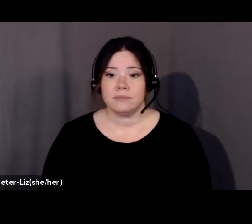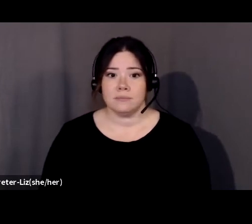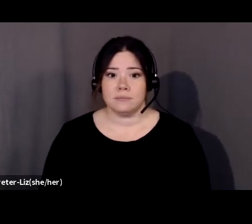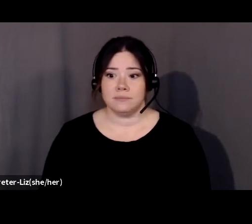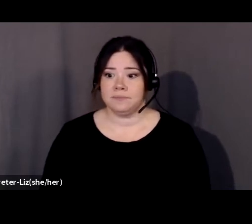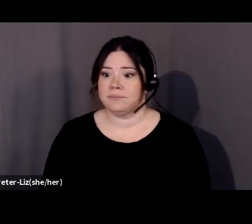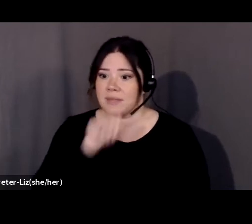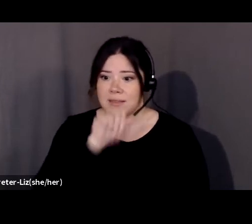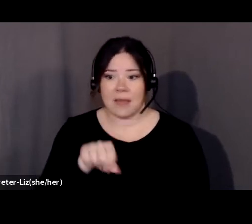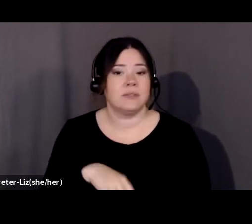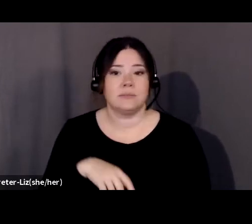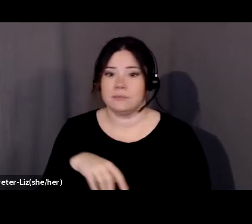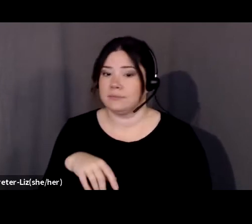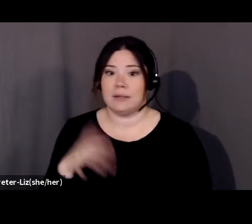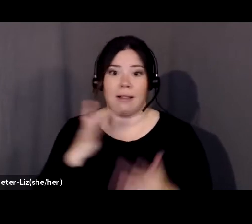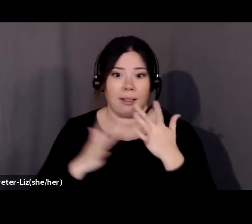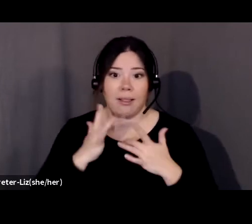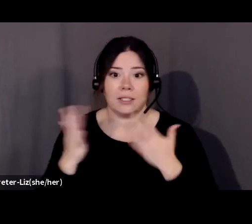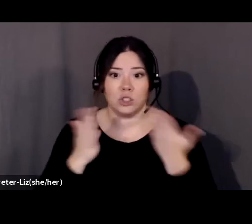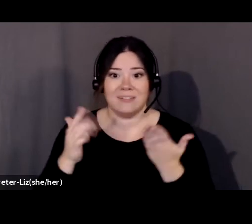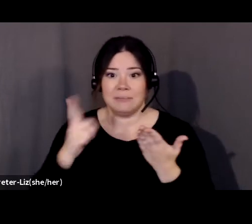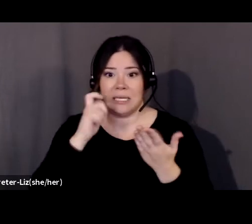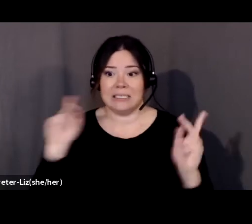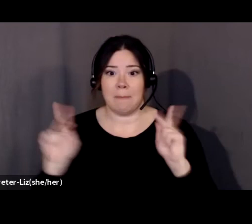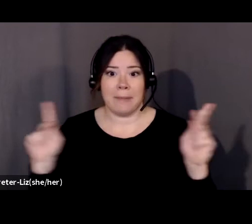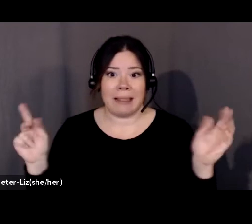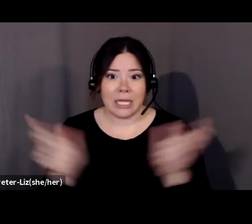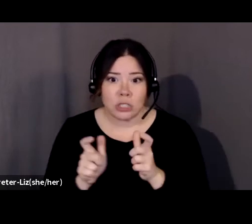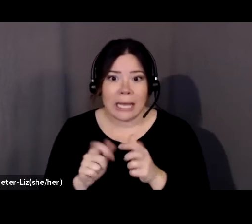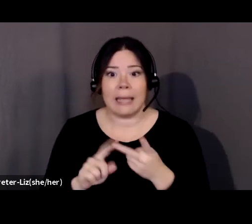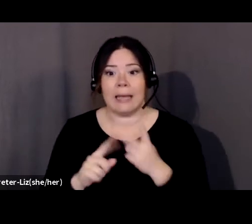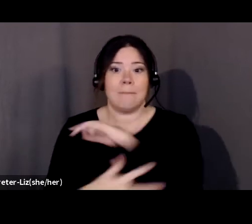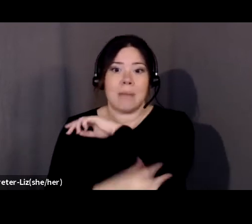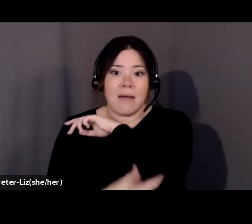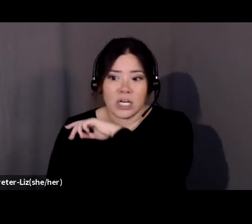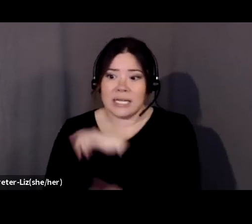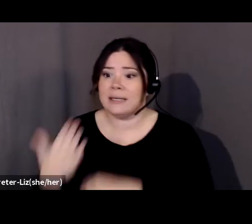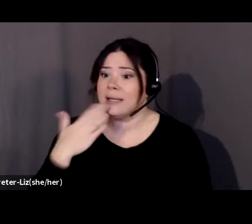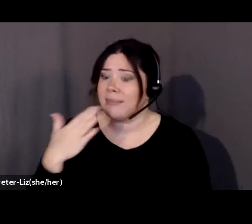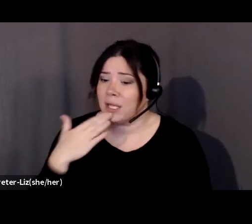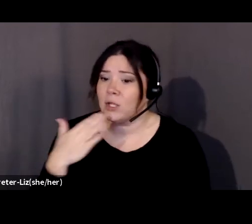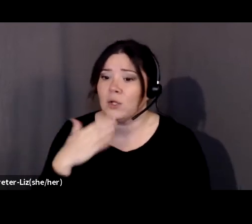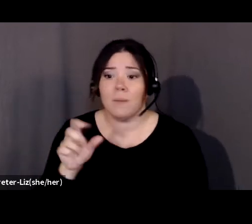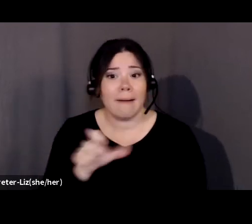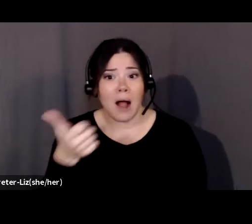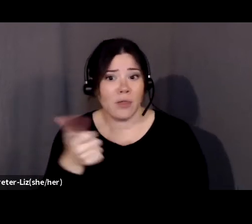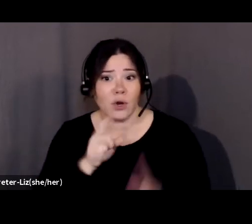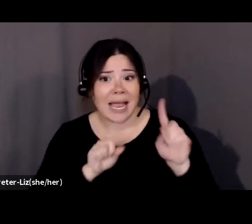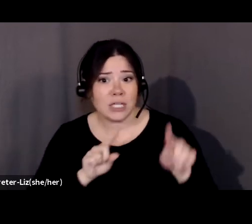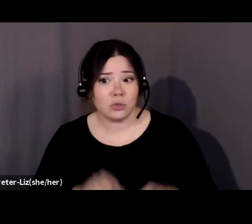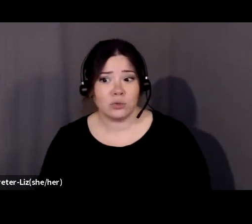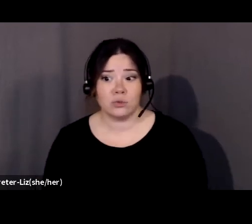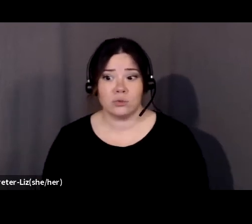Love it. Lack of services due to population or poverty. Thank you, Alyssa. Who else has some answers?